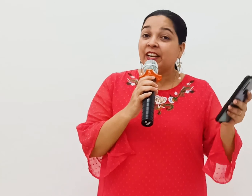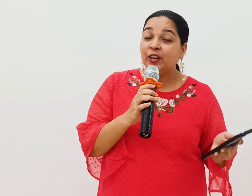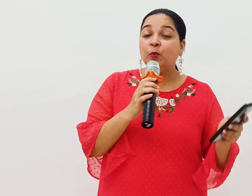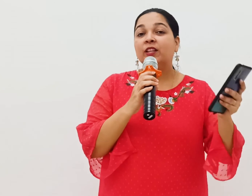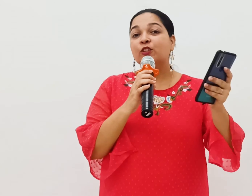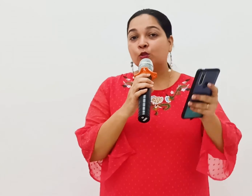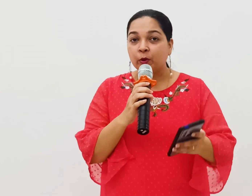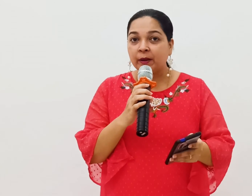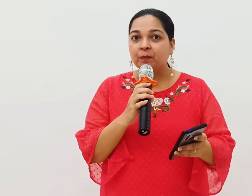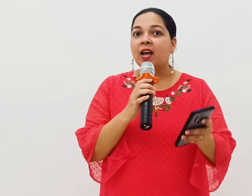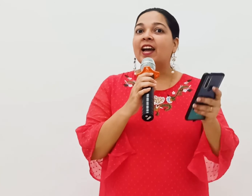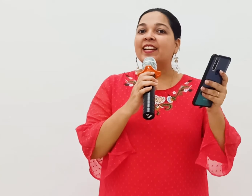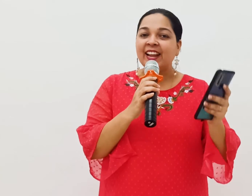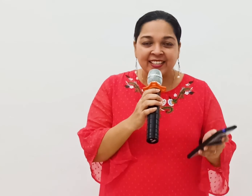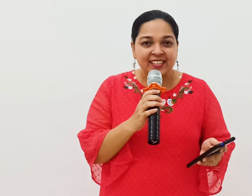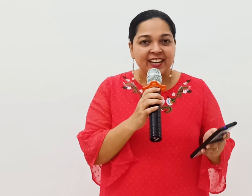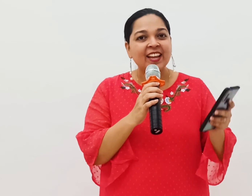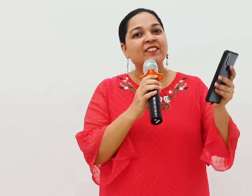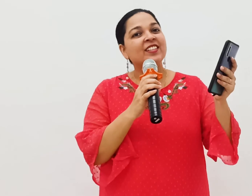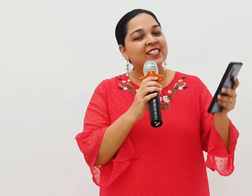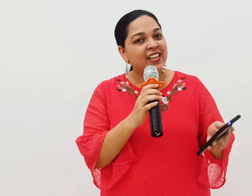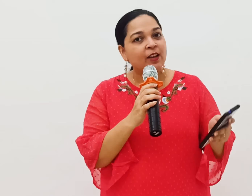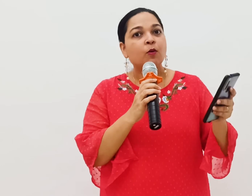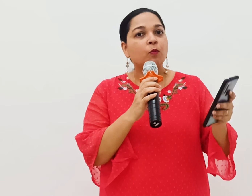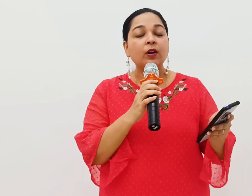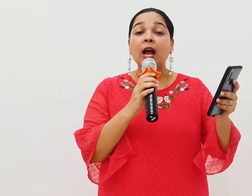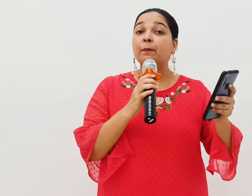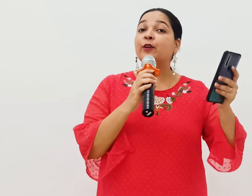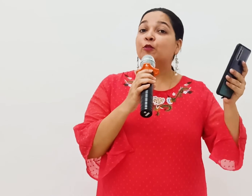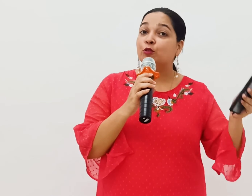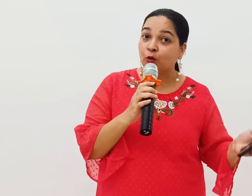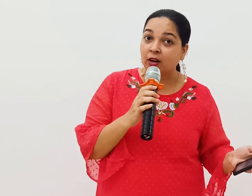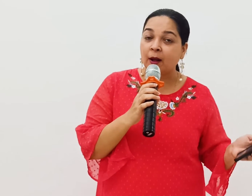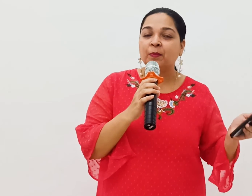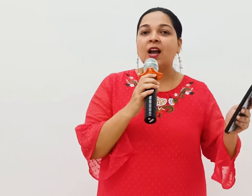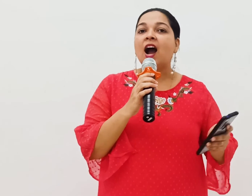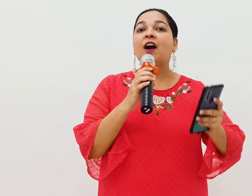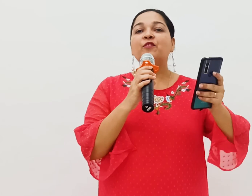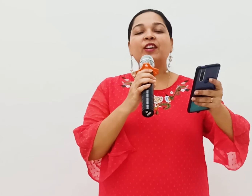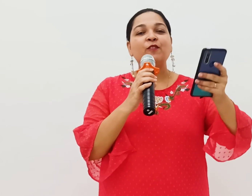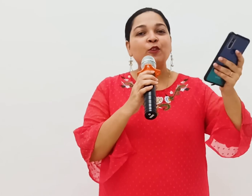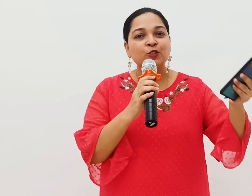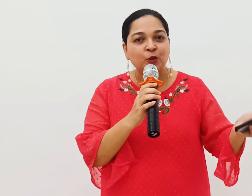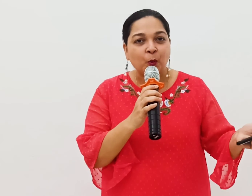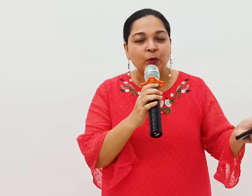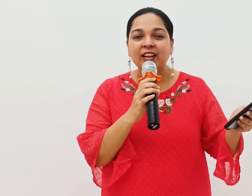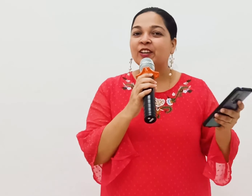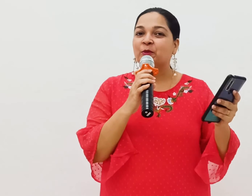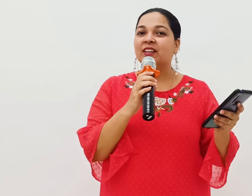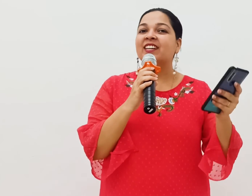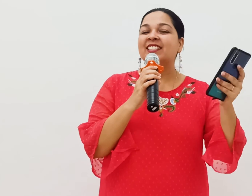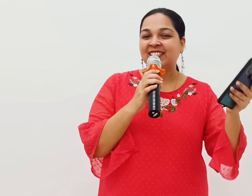we'll continue with the story, and next Sunday we'll see what happened to Jonah after he was